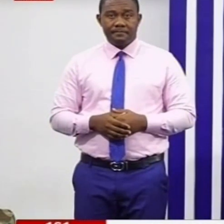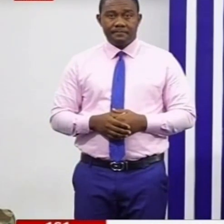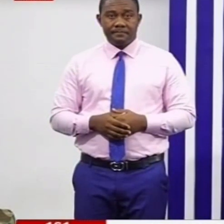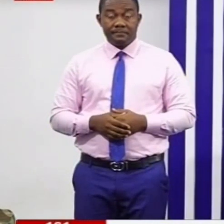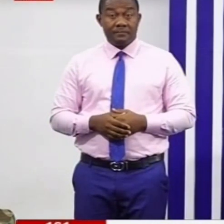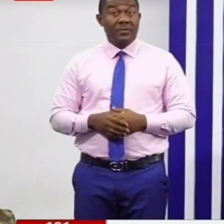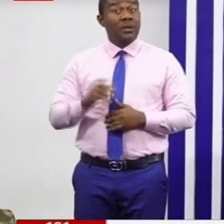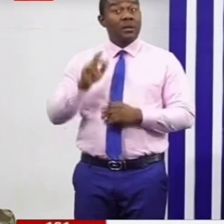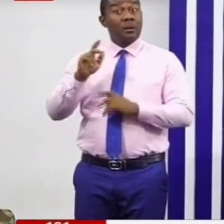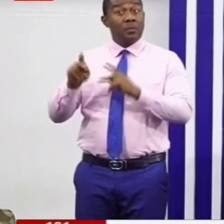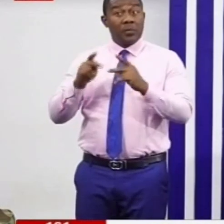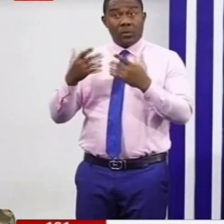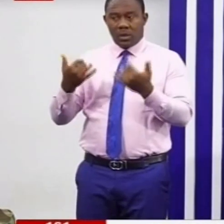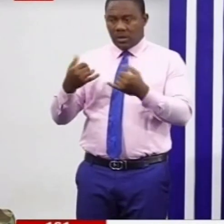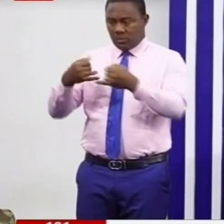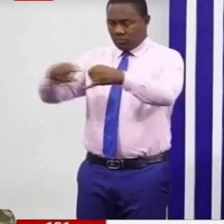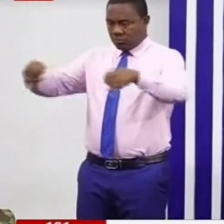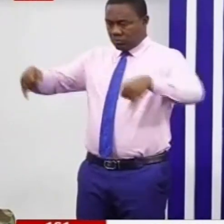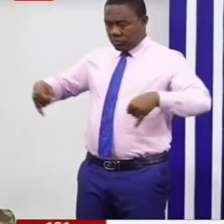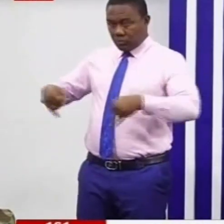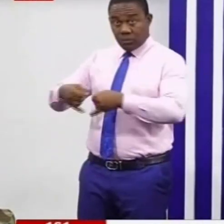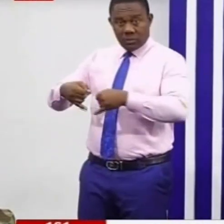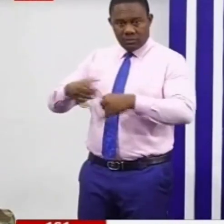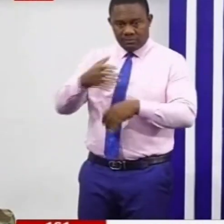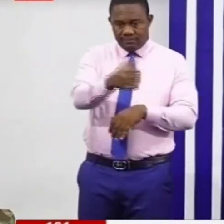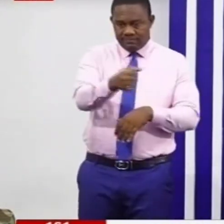isolation and for treatment.